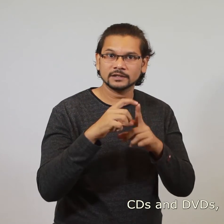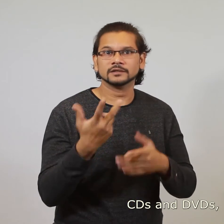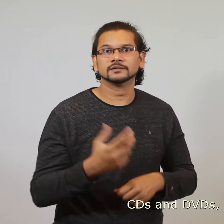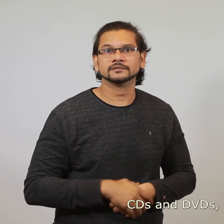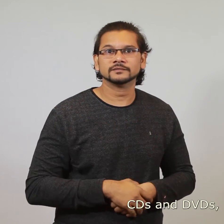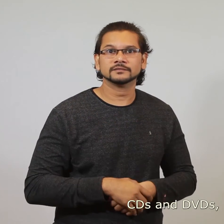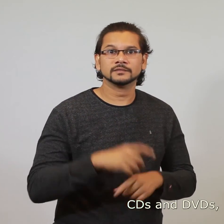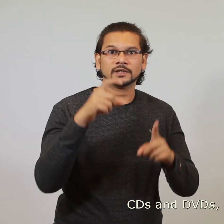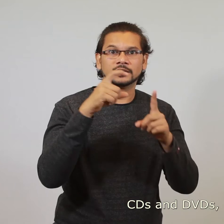CDs and DVDs,